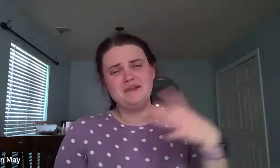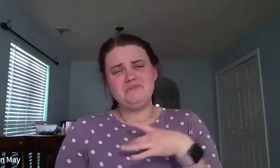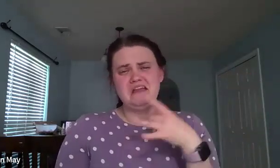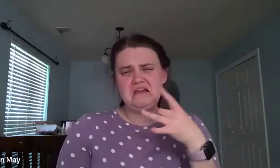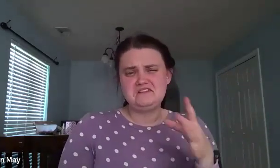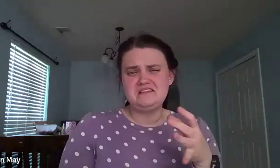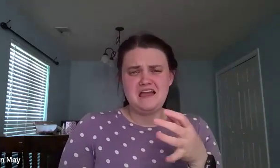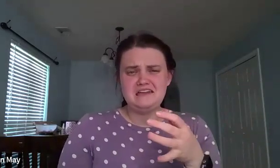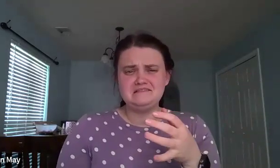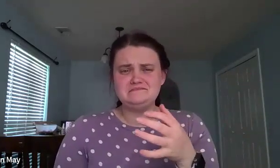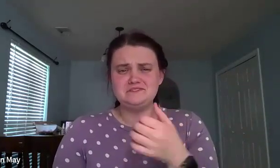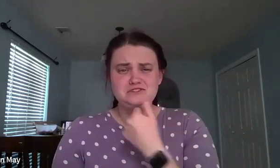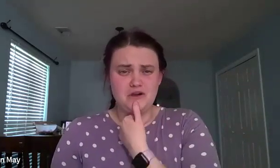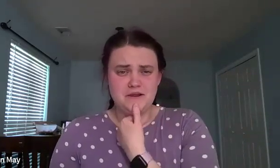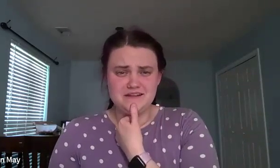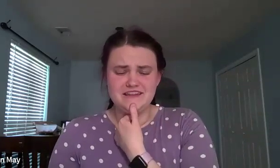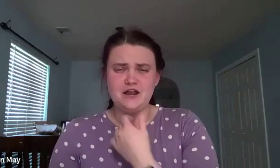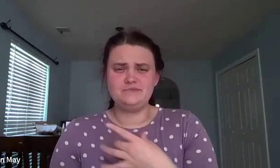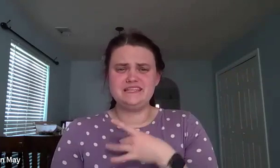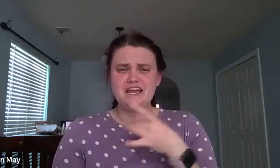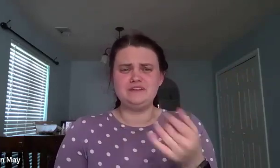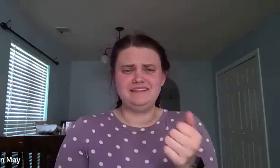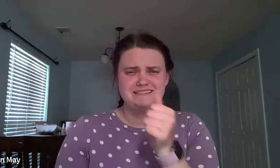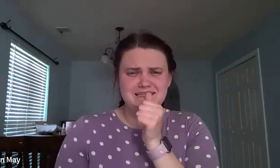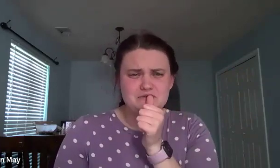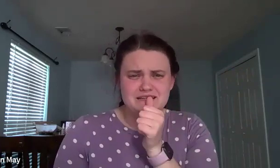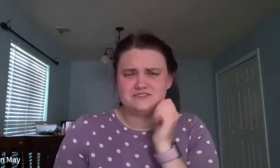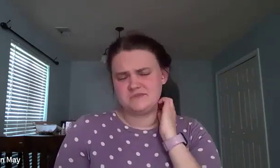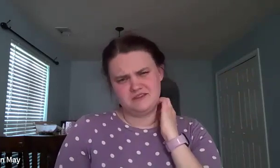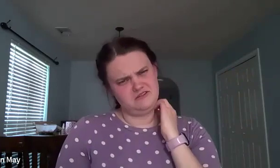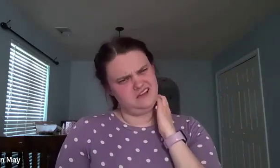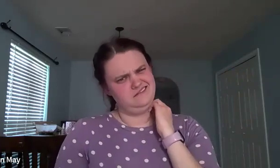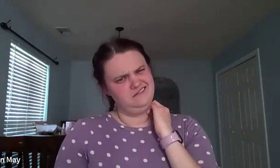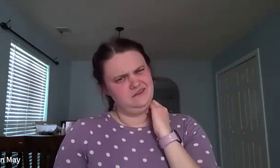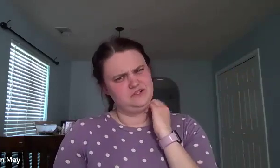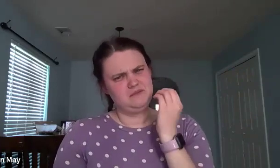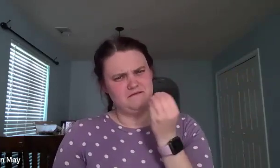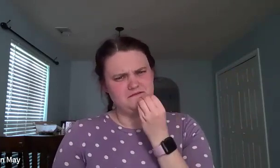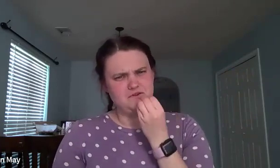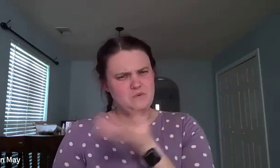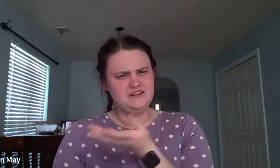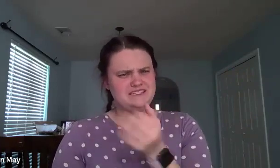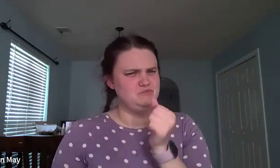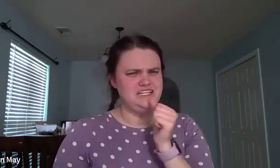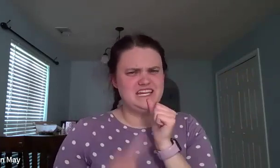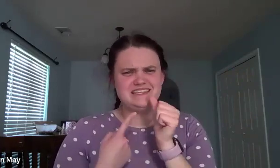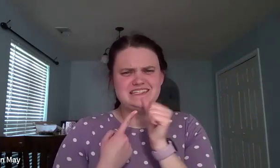might be like, I don't really like strawberries. And then I'll be saying, I don't really like secrets or something. And they're like, we're talking about food. Where's she getting secrets